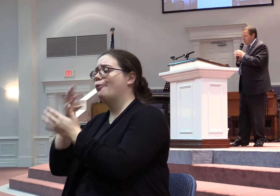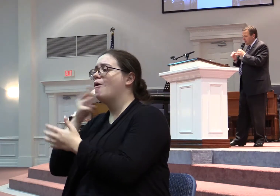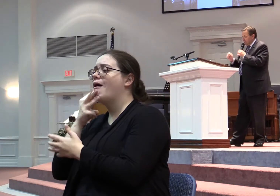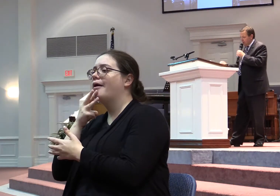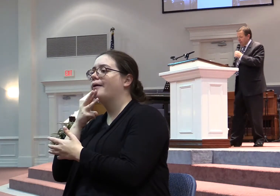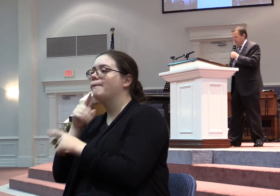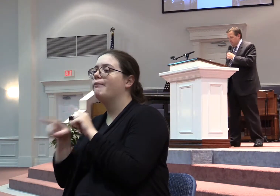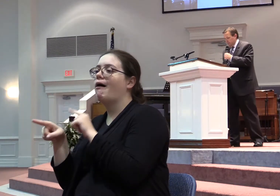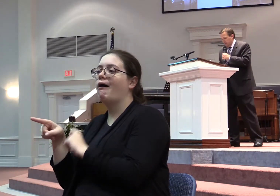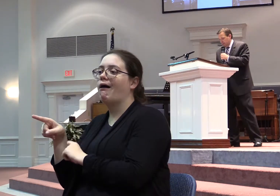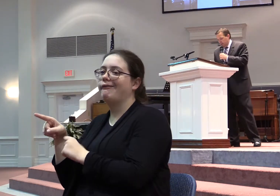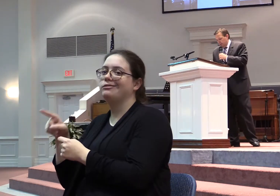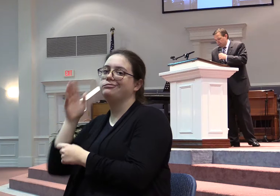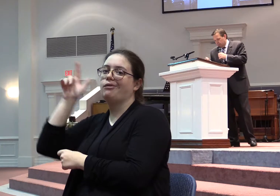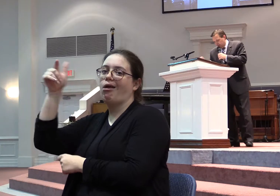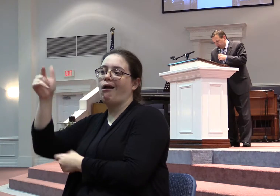of disgrace,